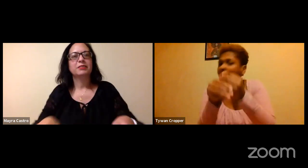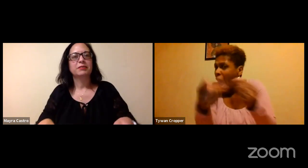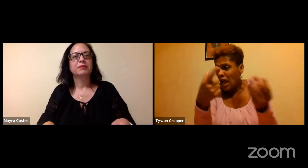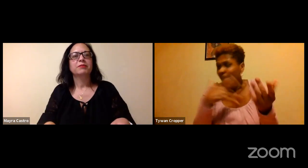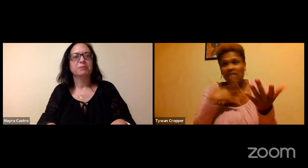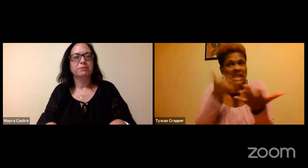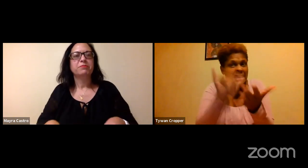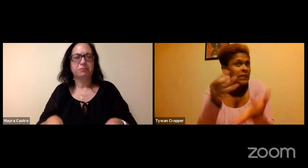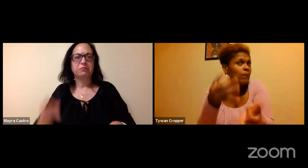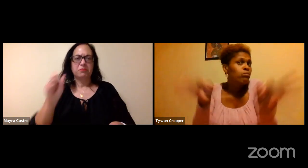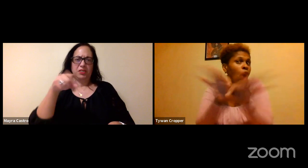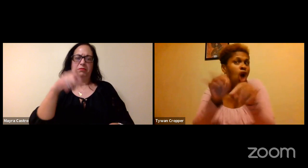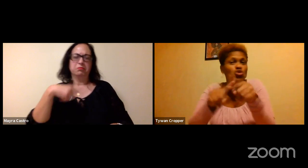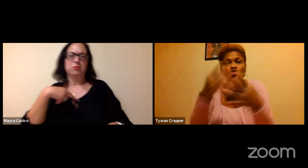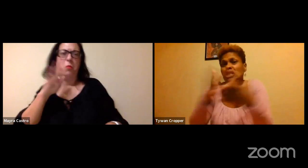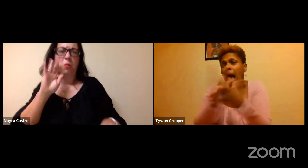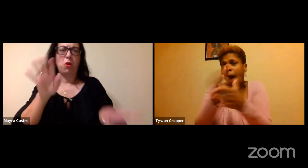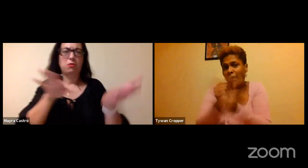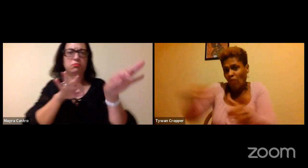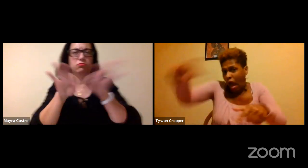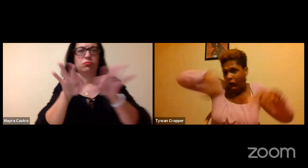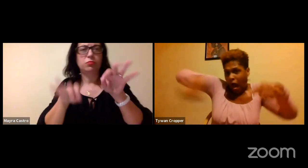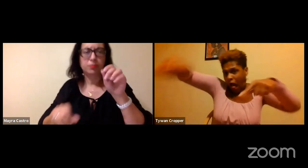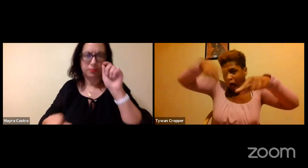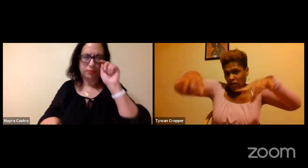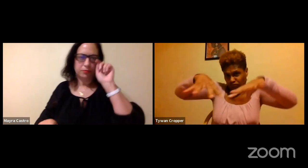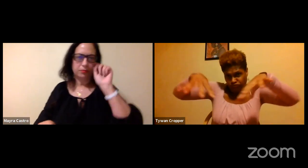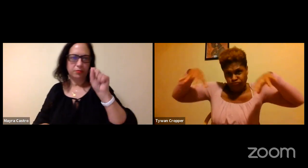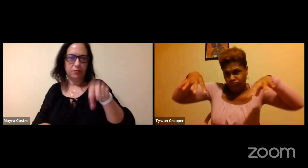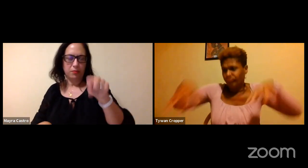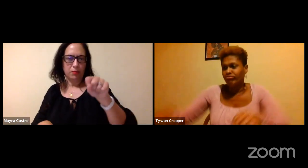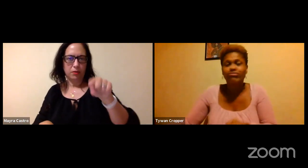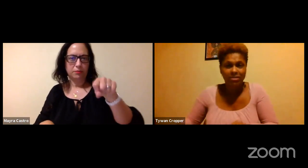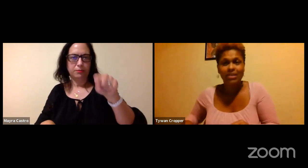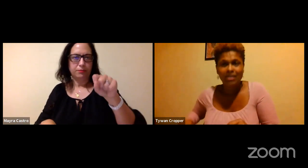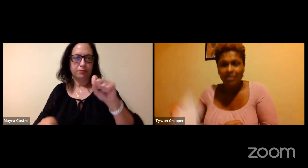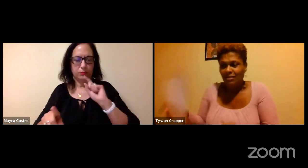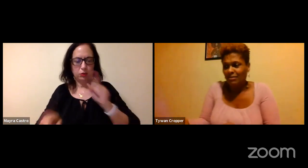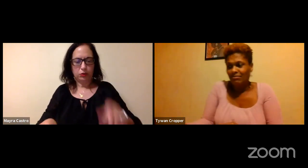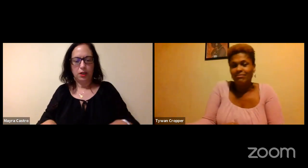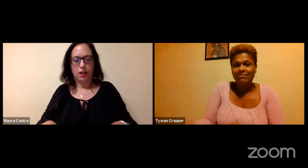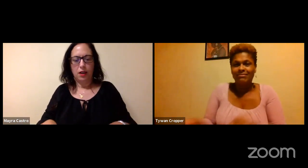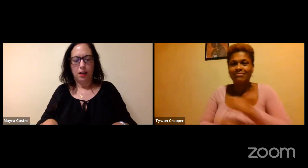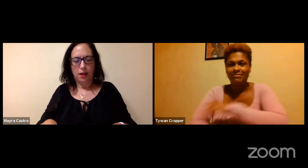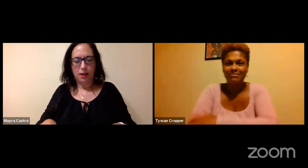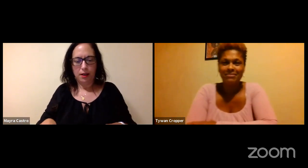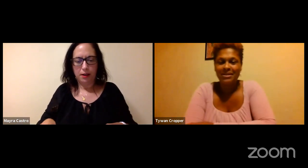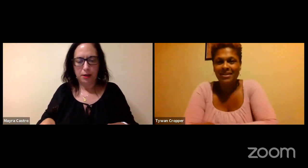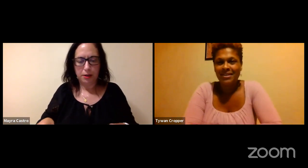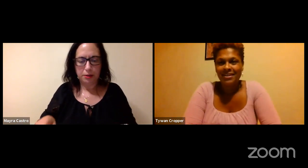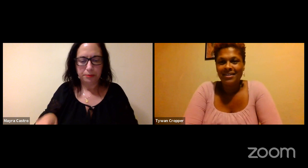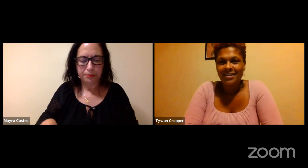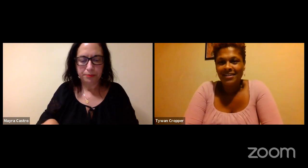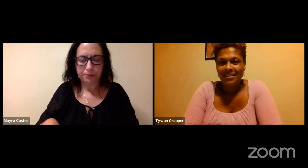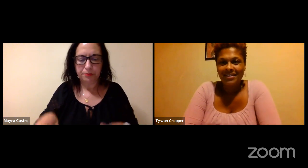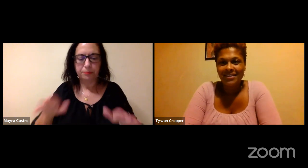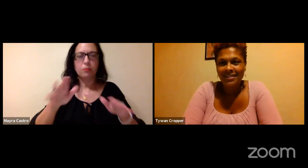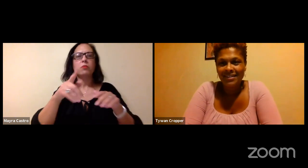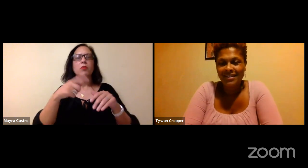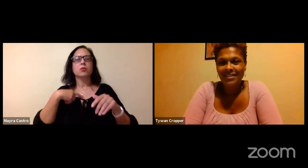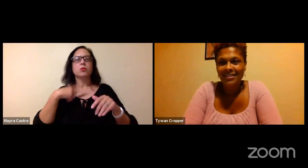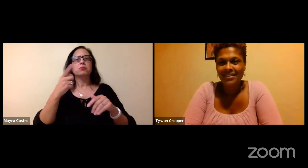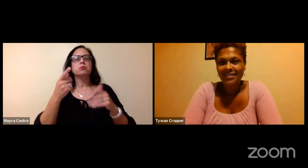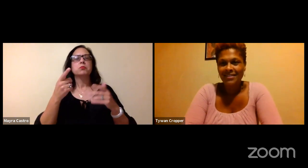You have 5 more minutes. If you want to add something that's worth it for the audience, for us to, for us to learn from